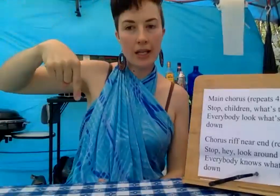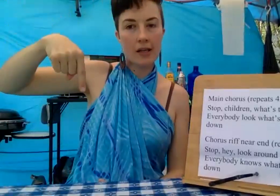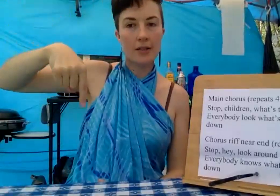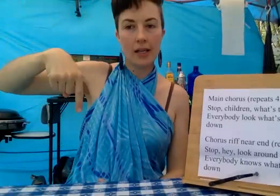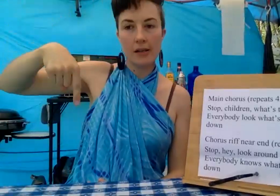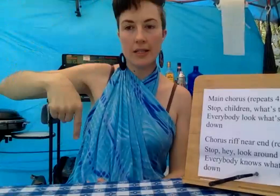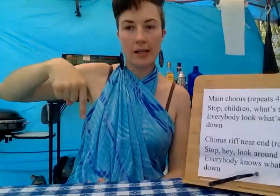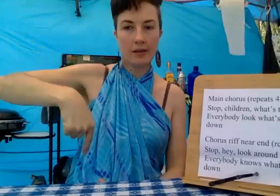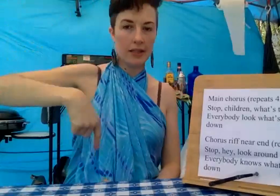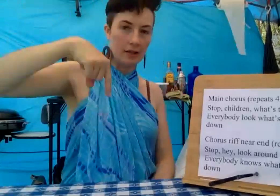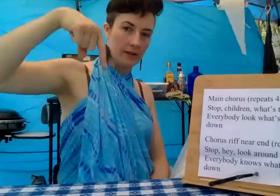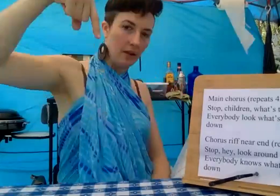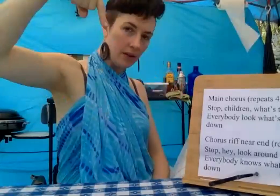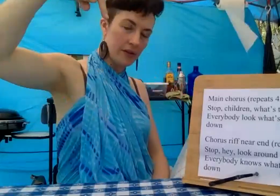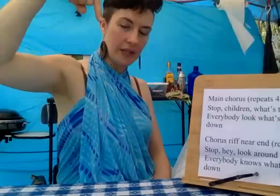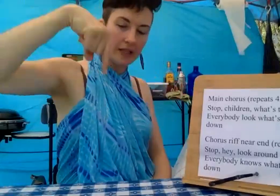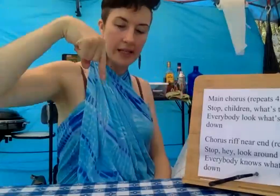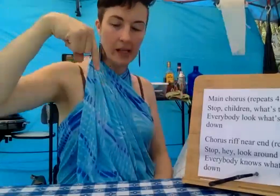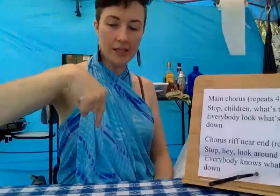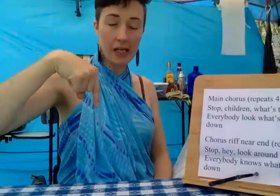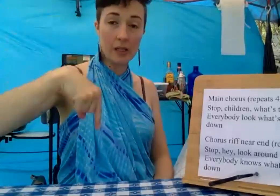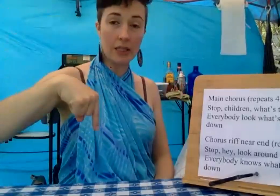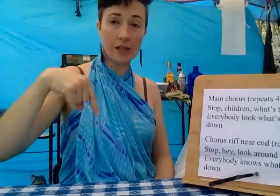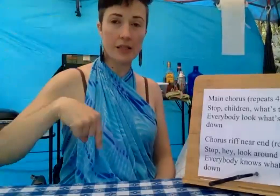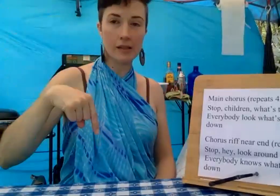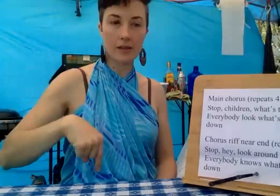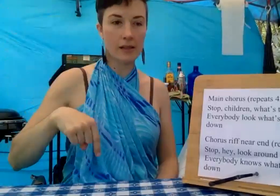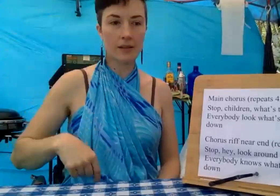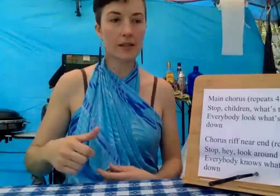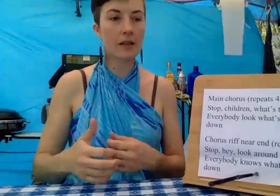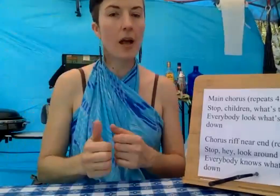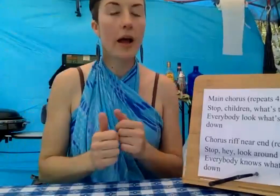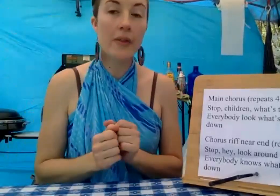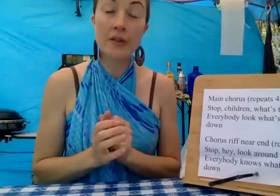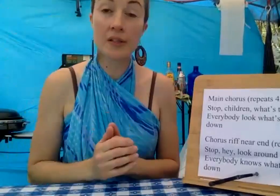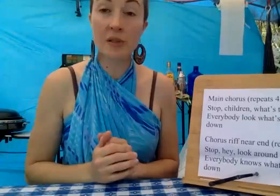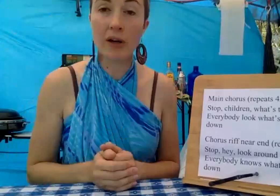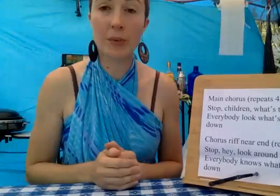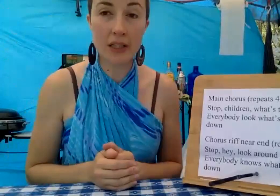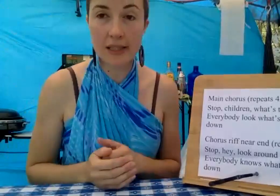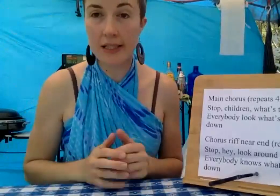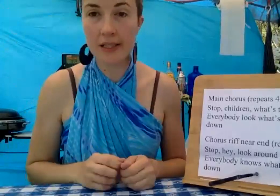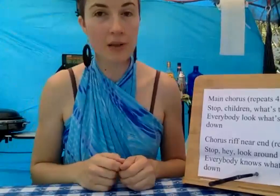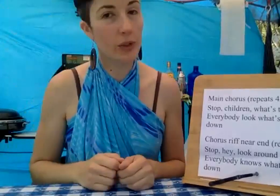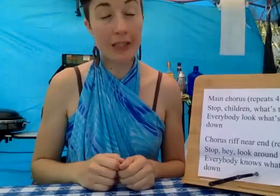down, down, down, down. So you can just sign down, down, down, down, down, down. And then there's another part where he sings like, we need